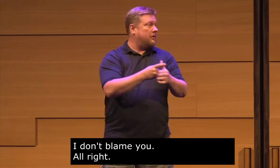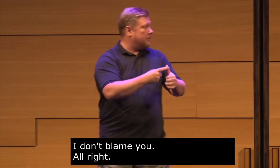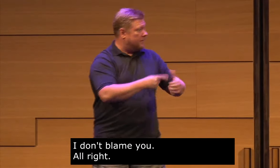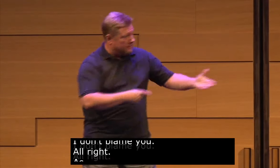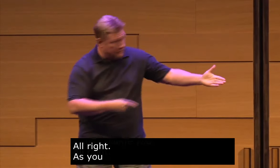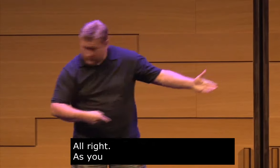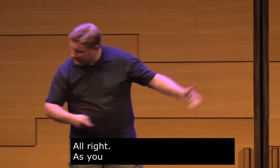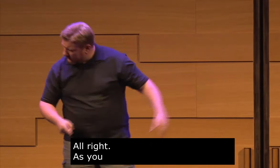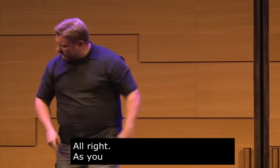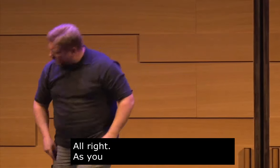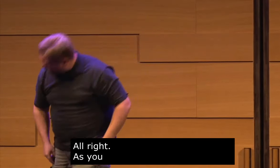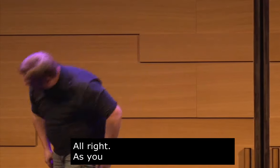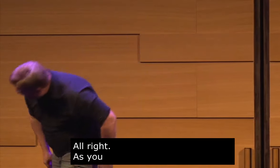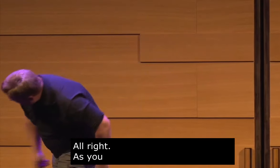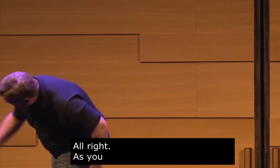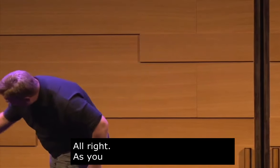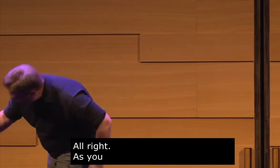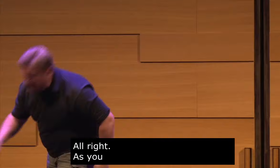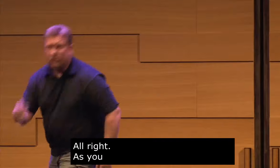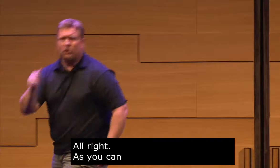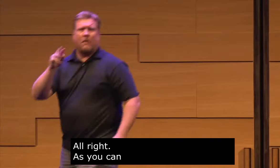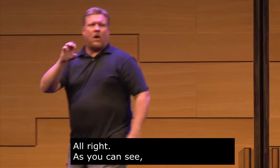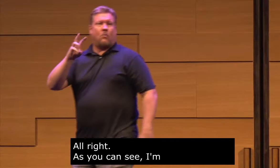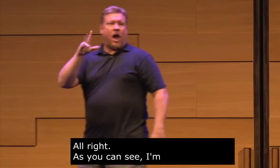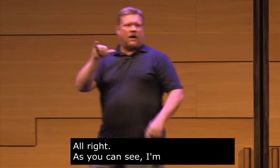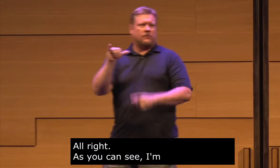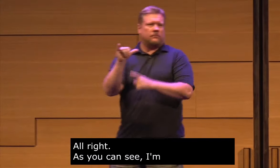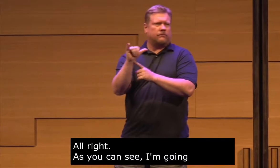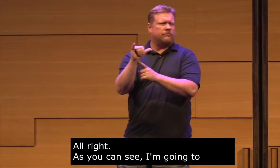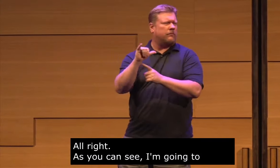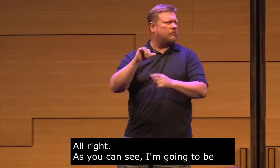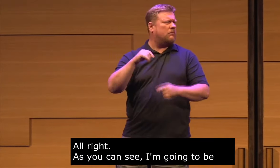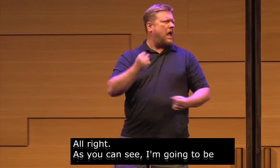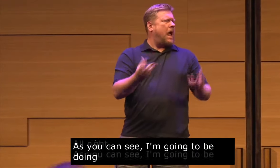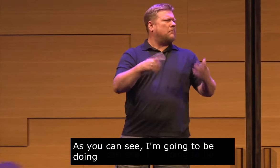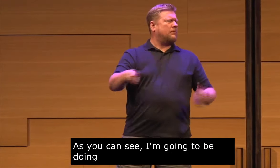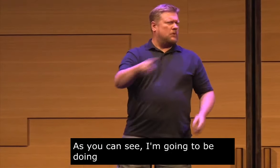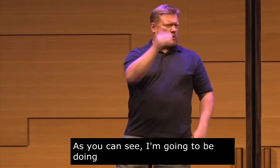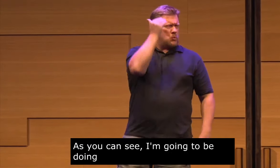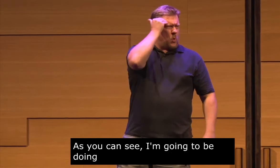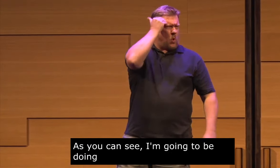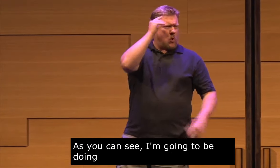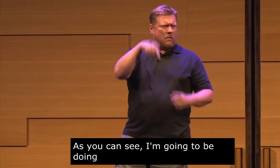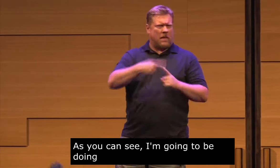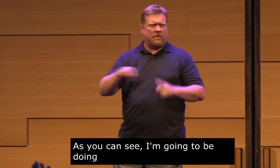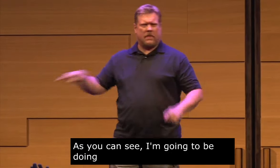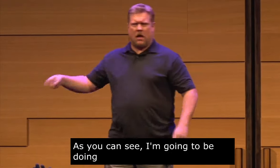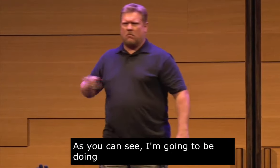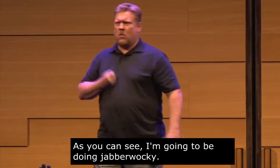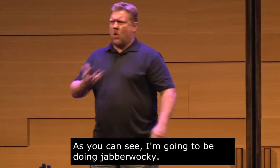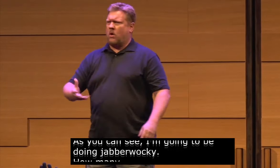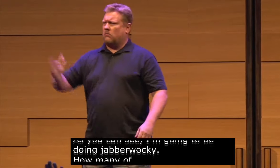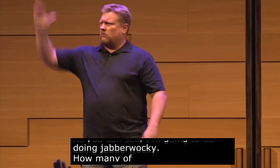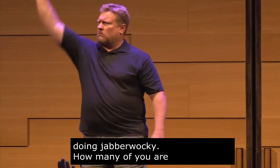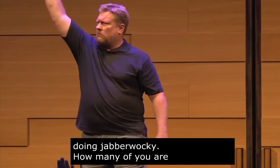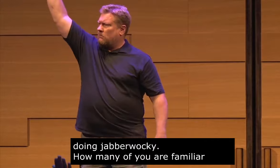All right. As you can see, I'm going to be doing Jabberwocky. How many of you are familiar with that